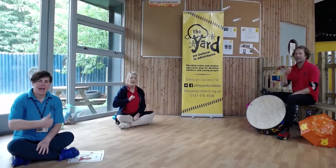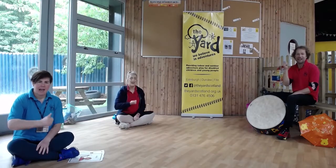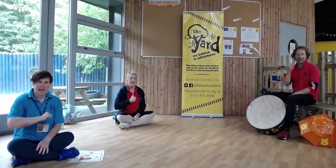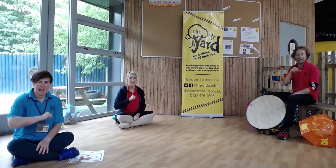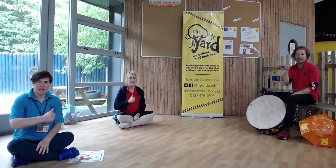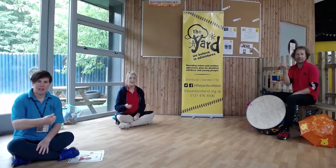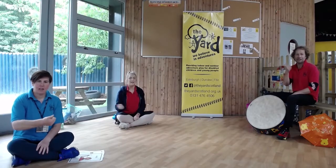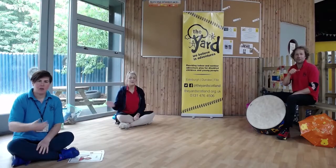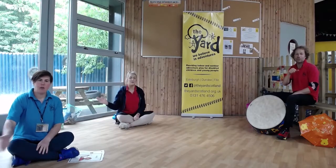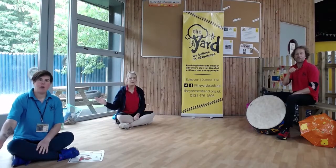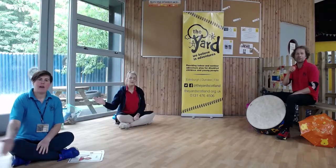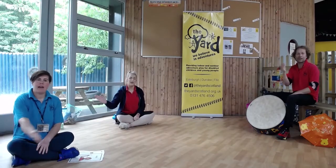hello,